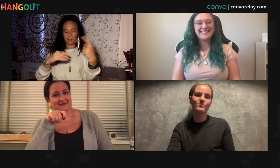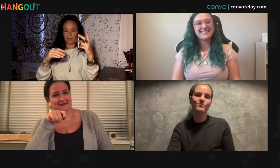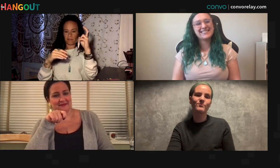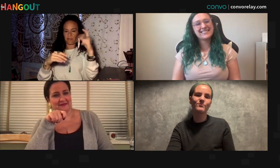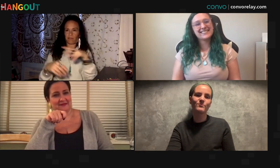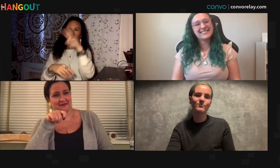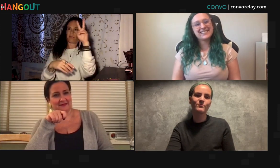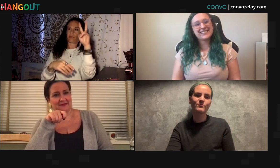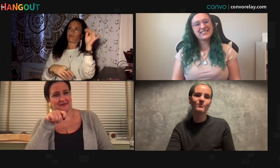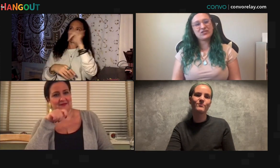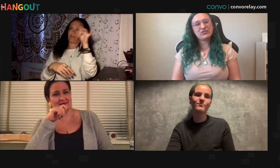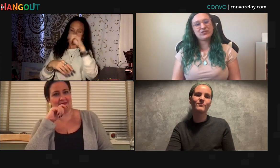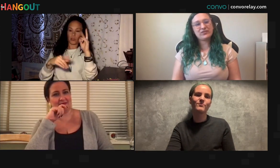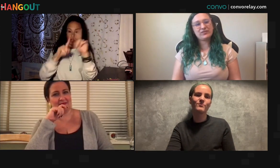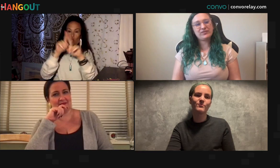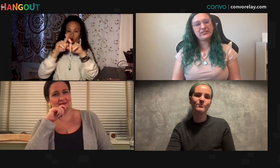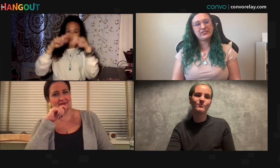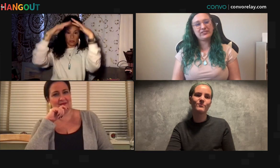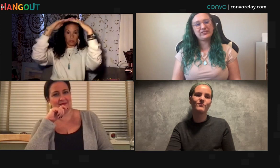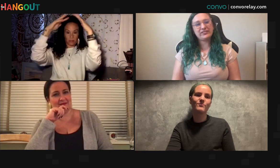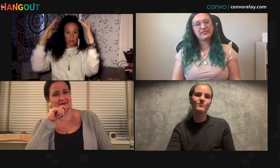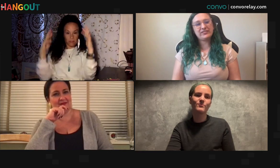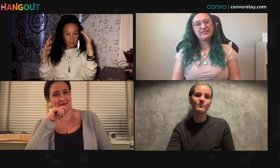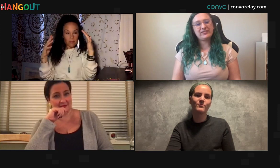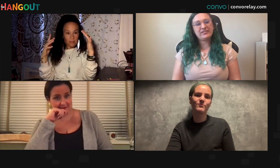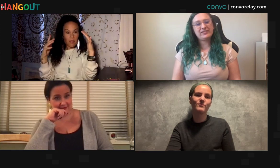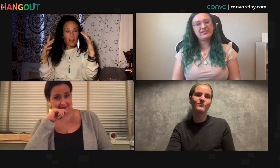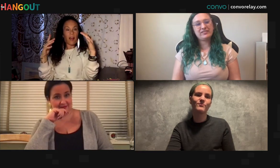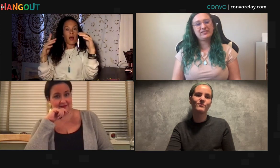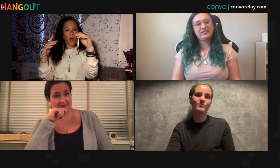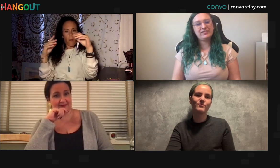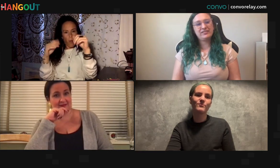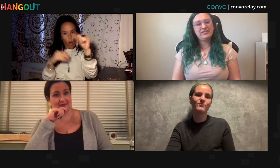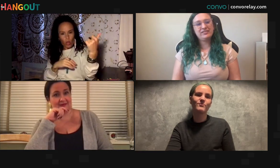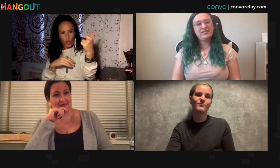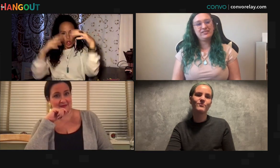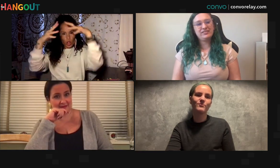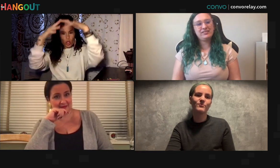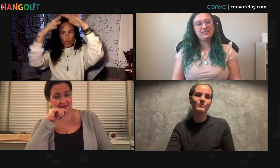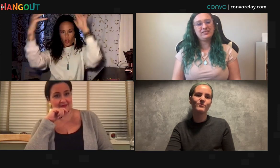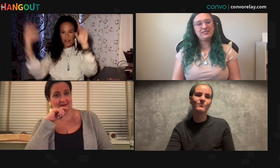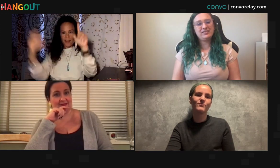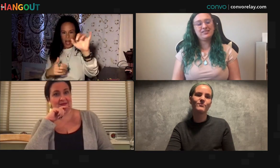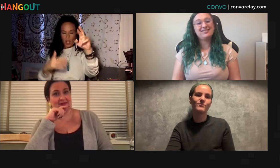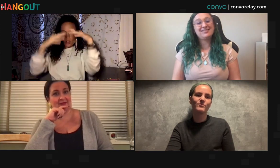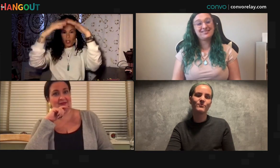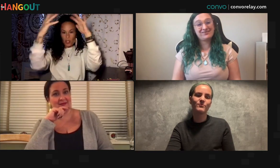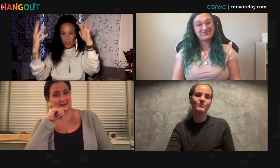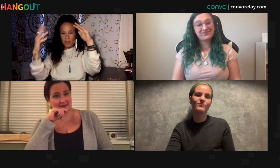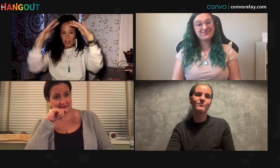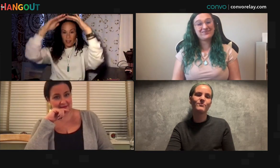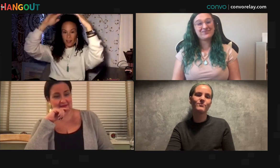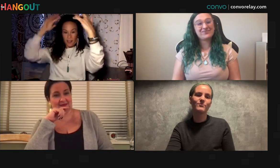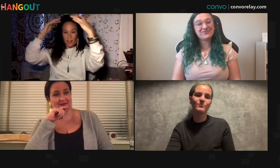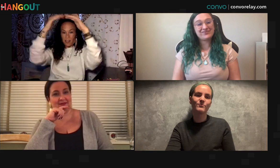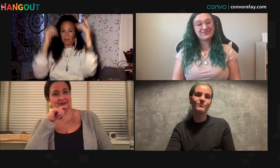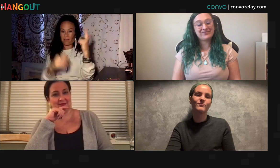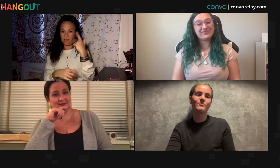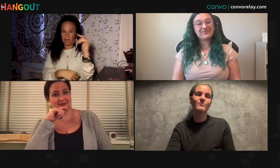one experience that I did have looking up at the stars, but there's another layer out there, and there's